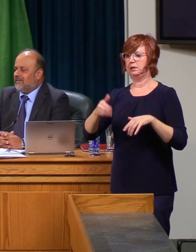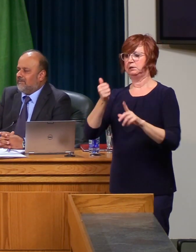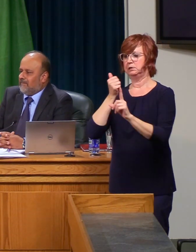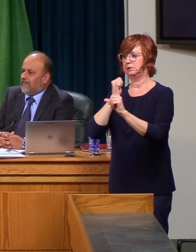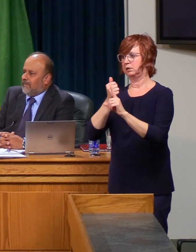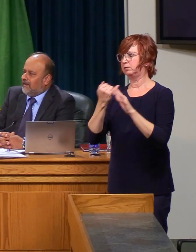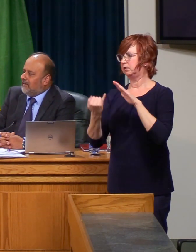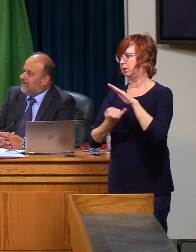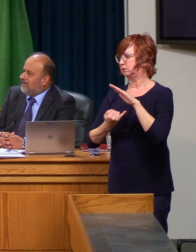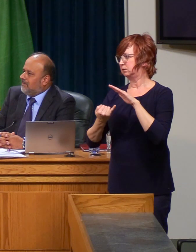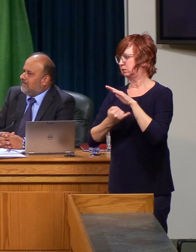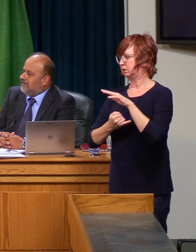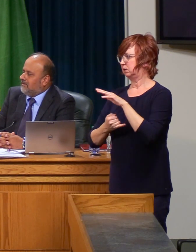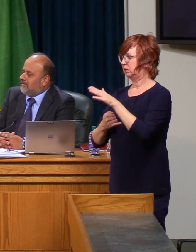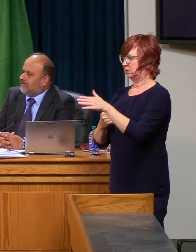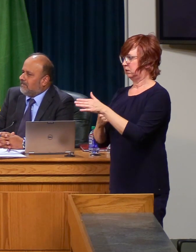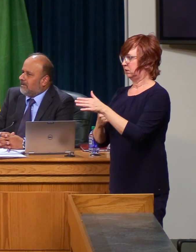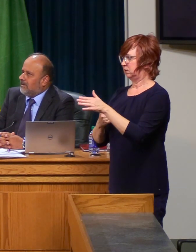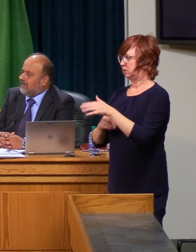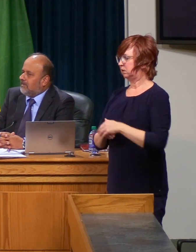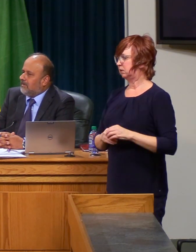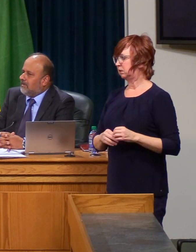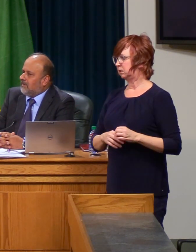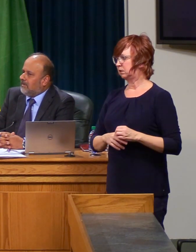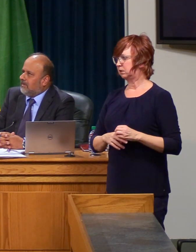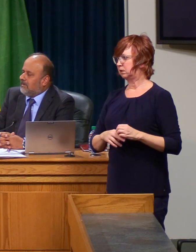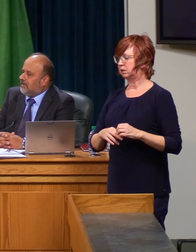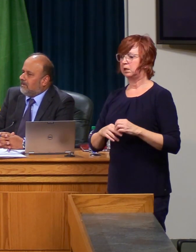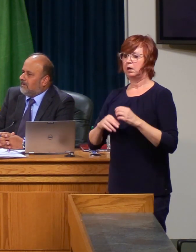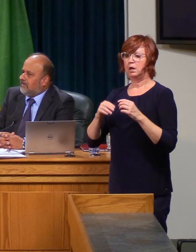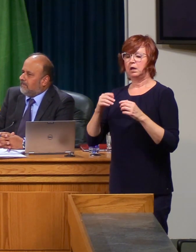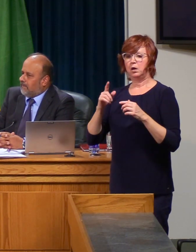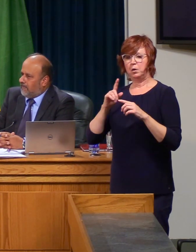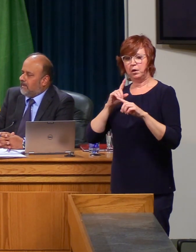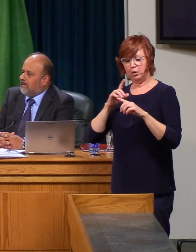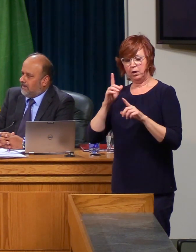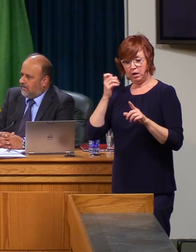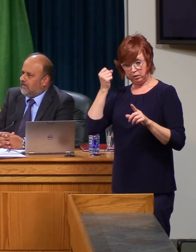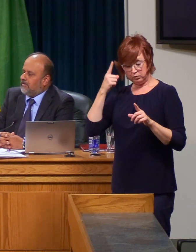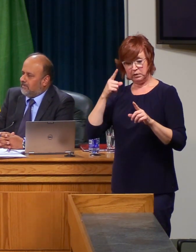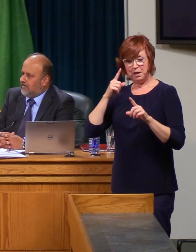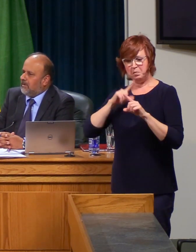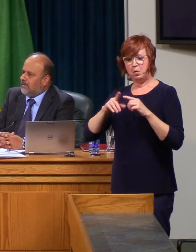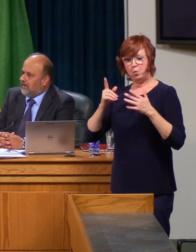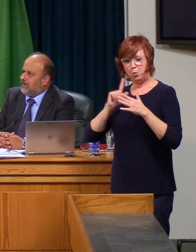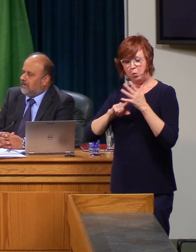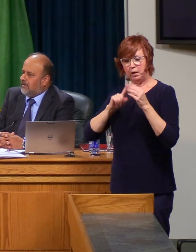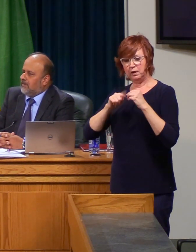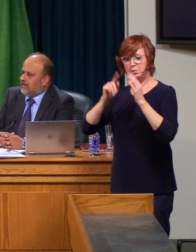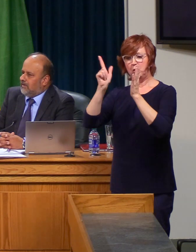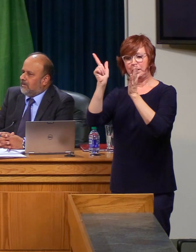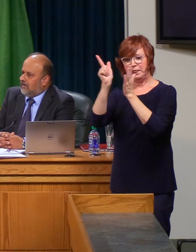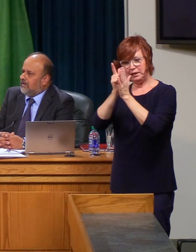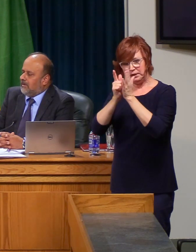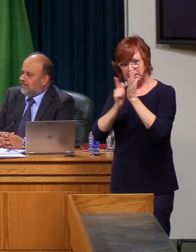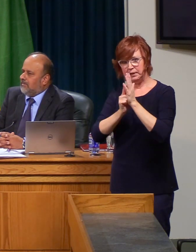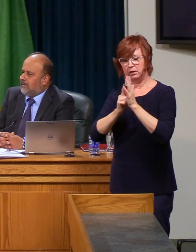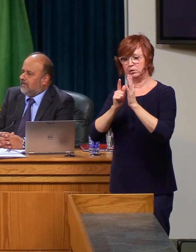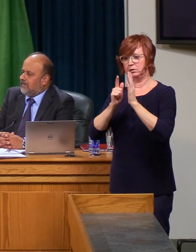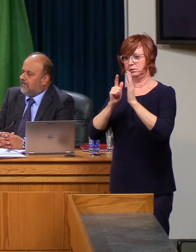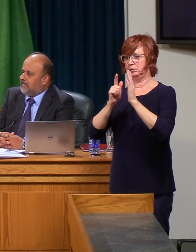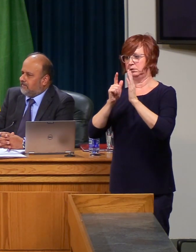self-isolation. Wayne? How would that apply legally to people who have traveled to out of province, like the